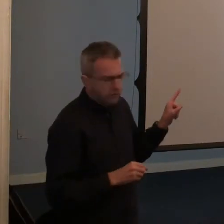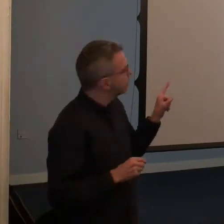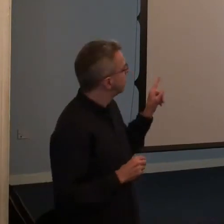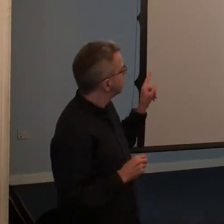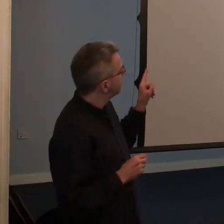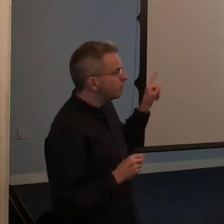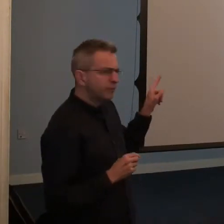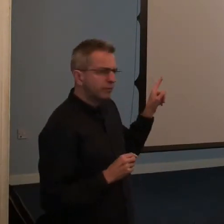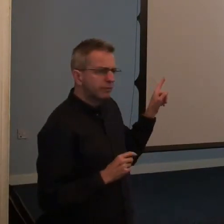Maybe seen this?